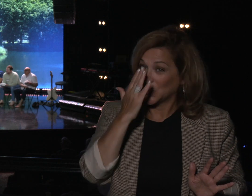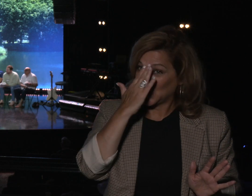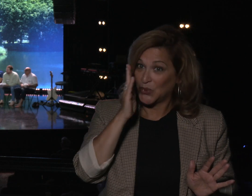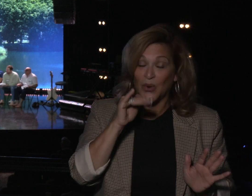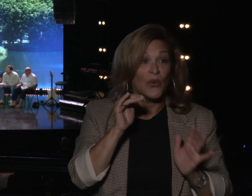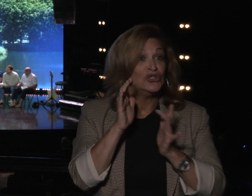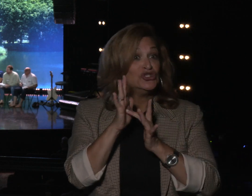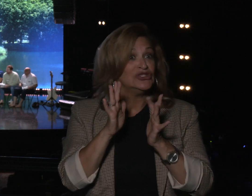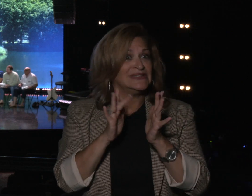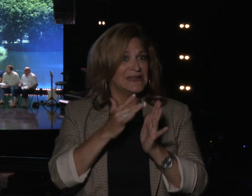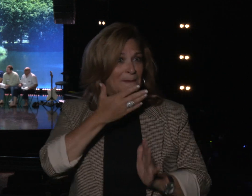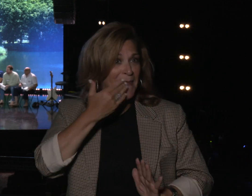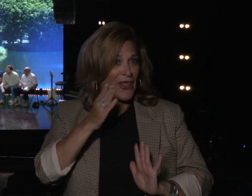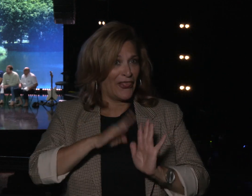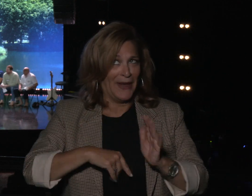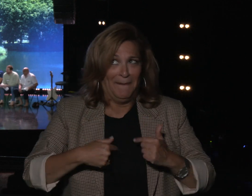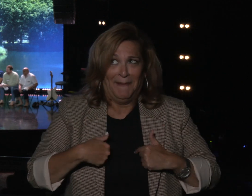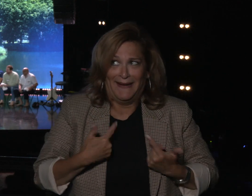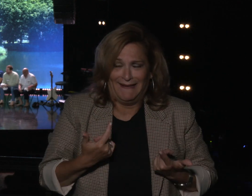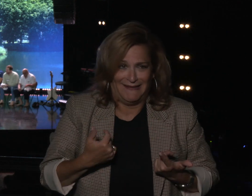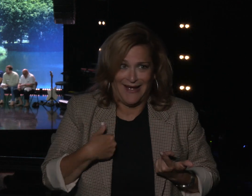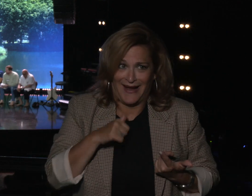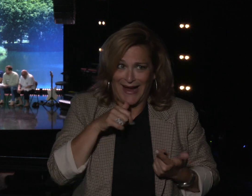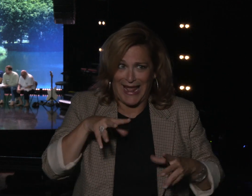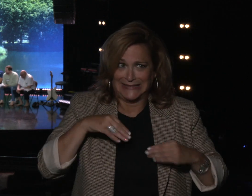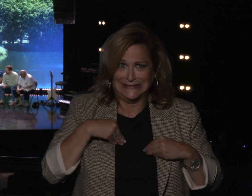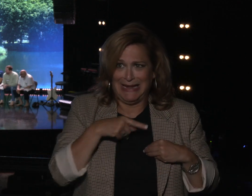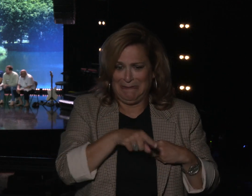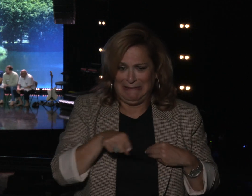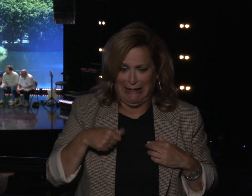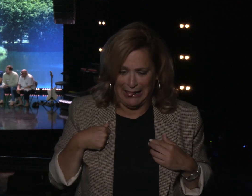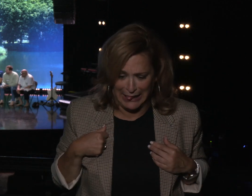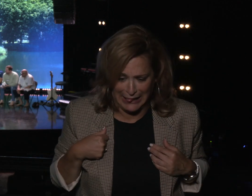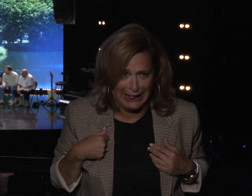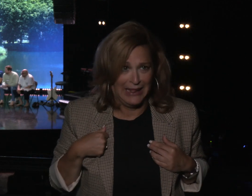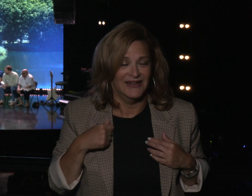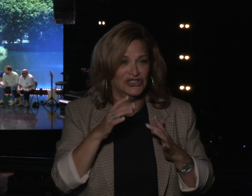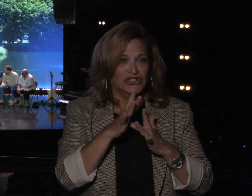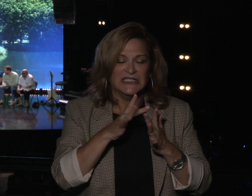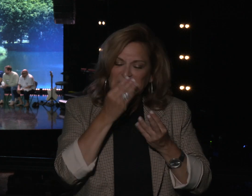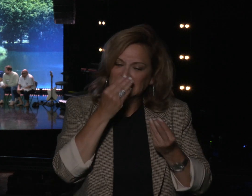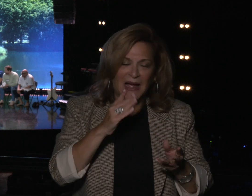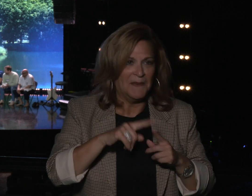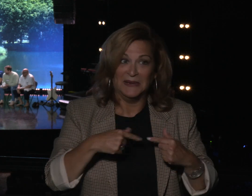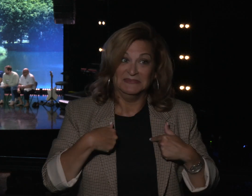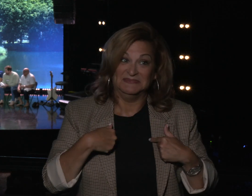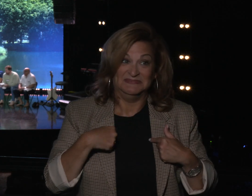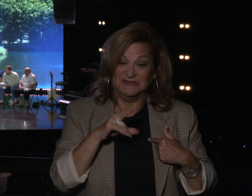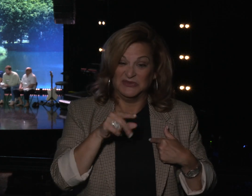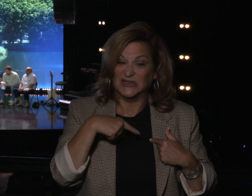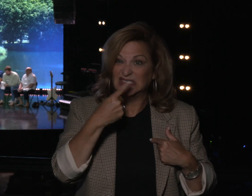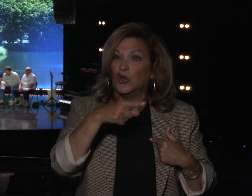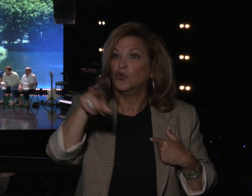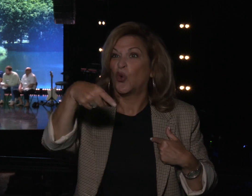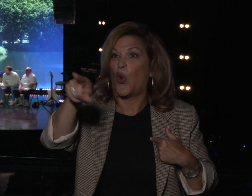is better than me, so I was like, at least get pedicures, guys.